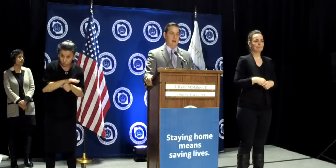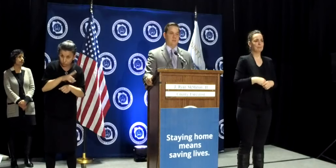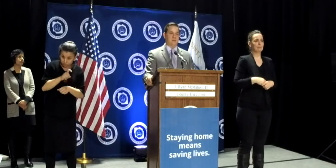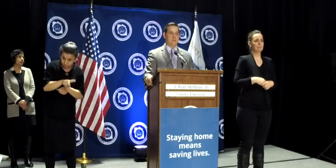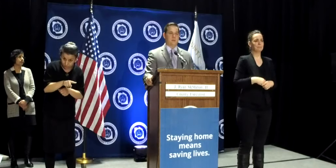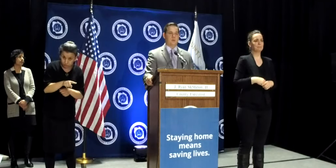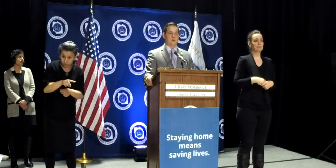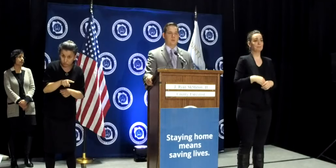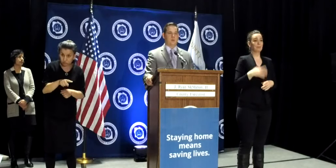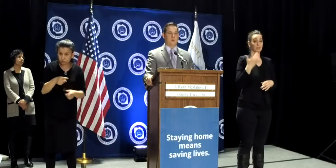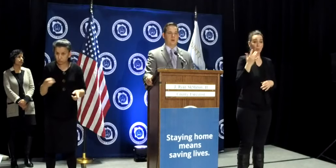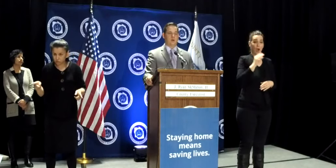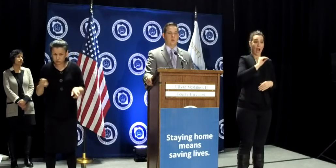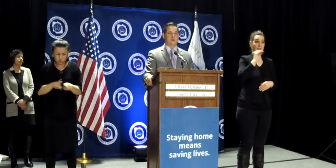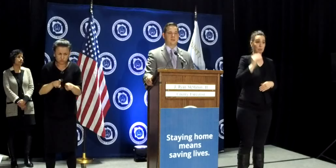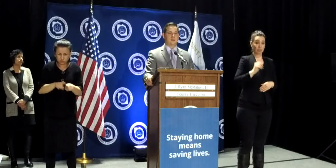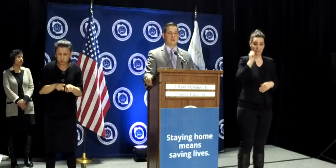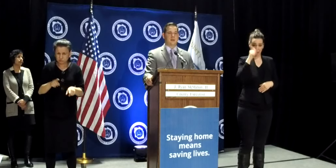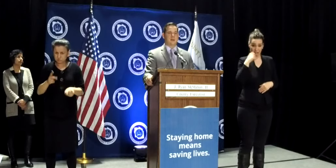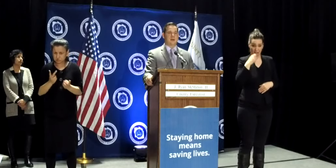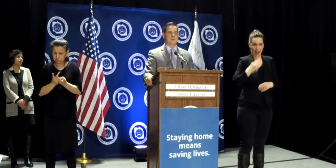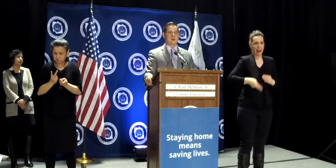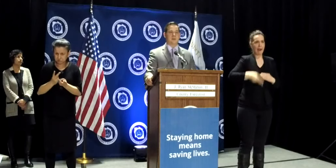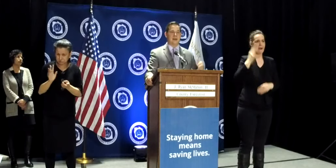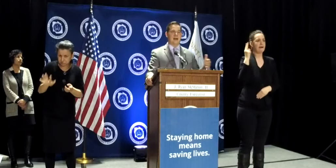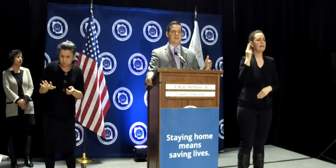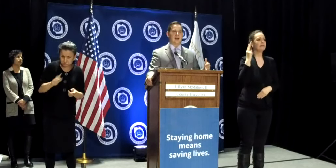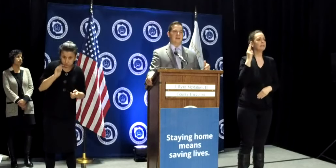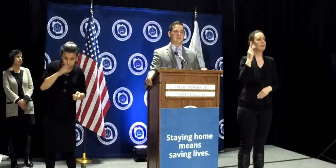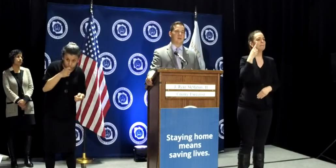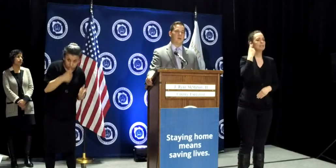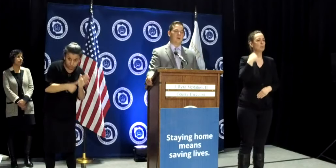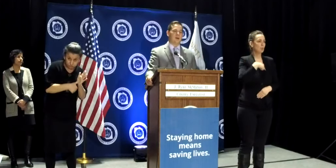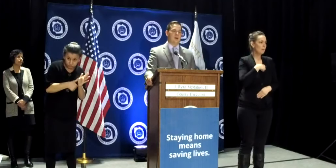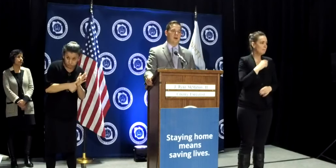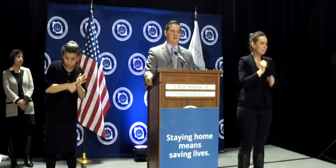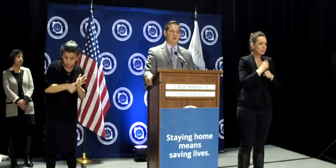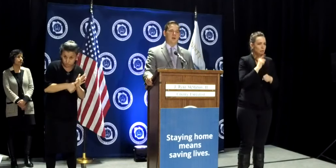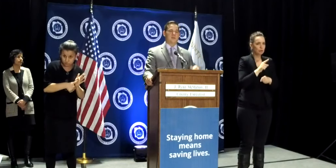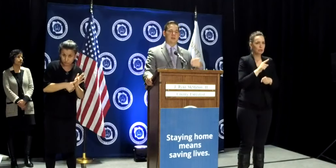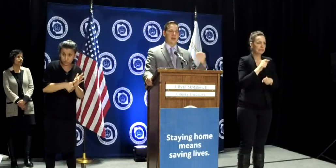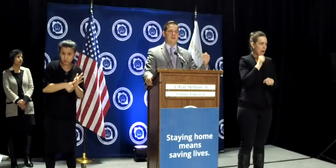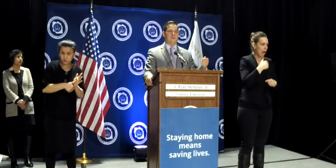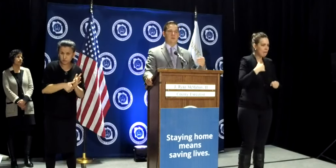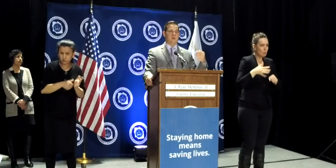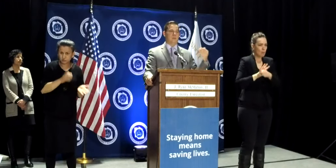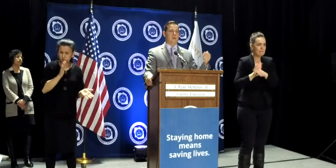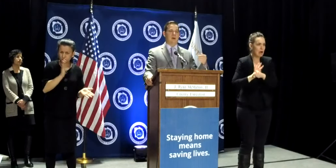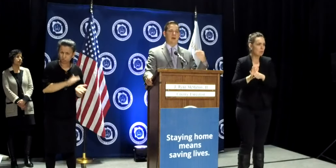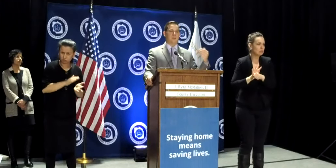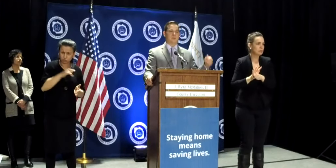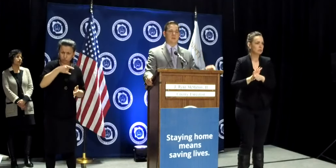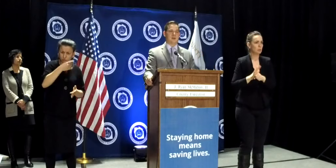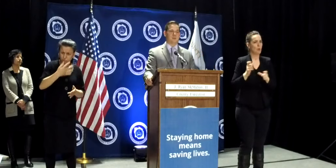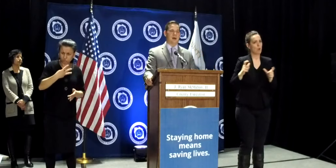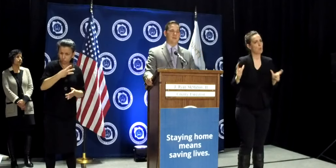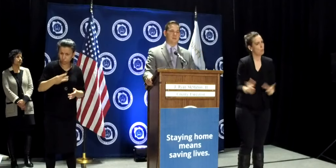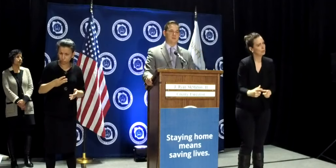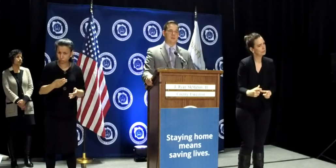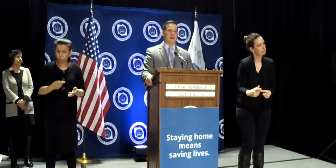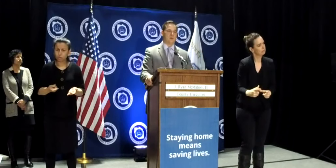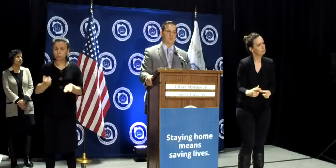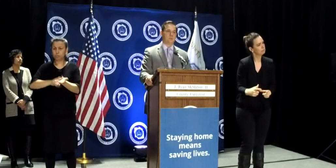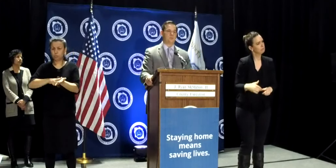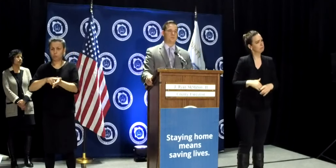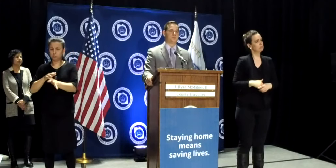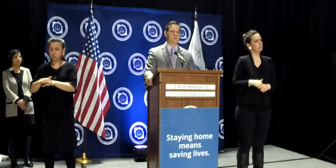we have a lot of people who are in quarantine and may be contacts, so you're always going to have a higher percentage of positives